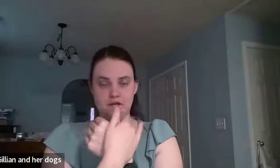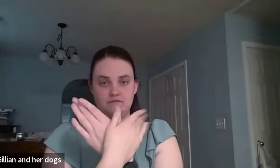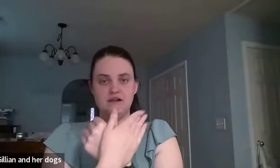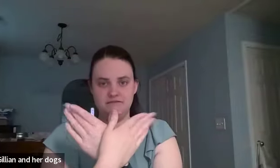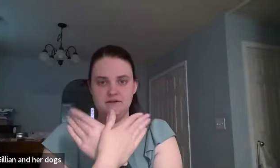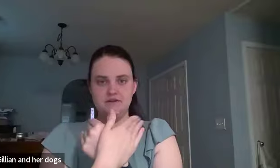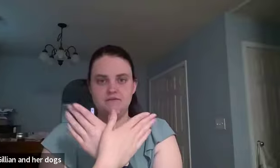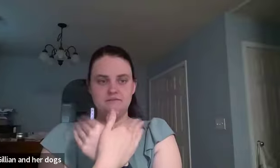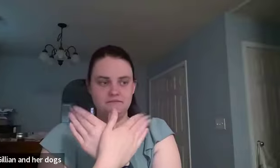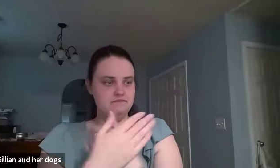butterfly.